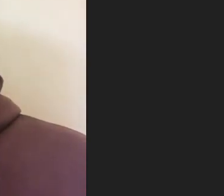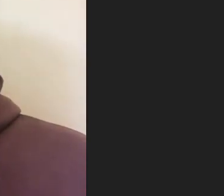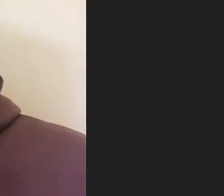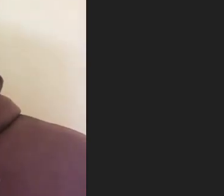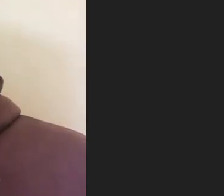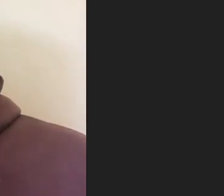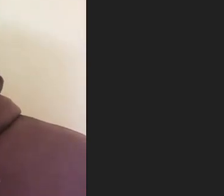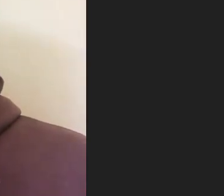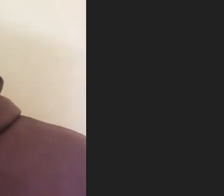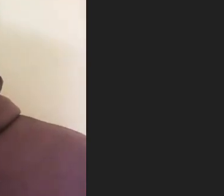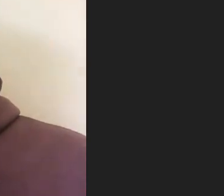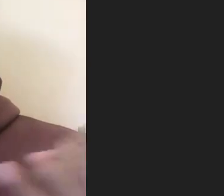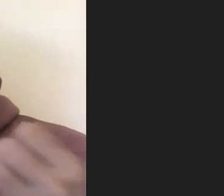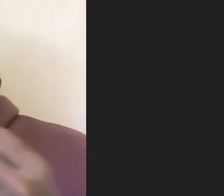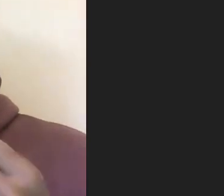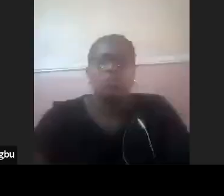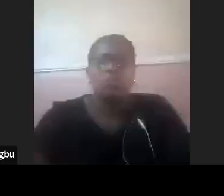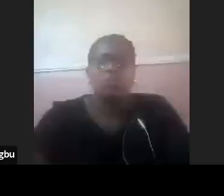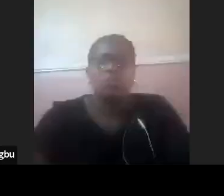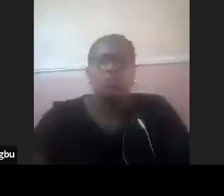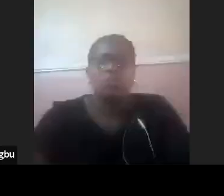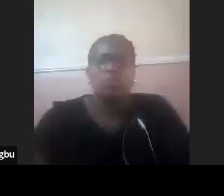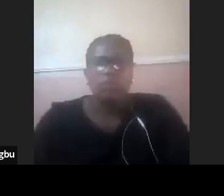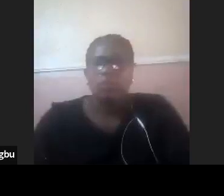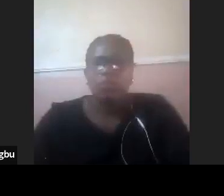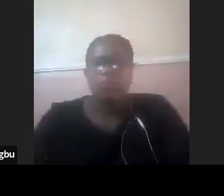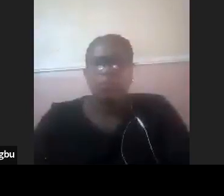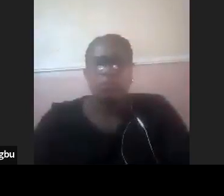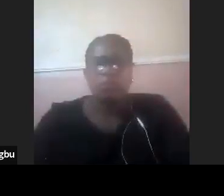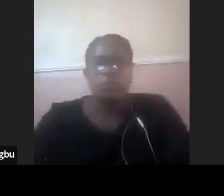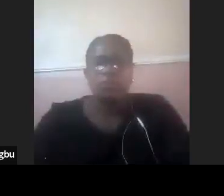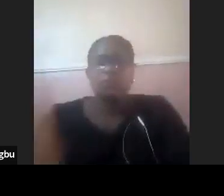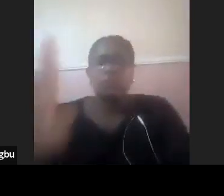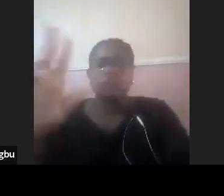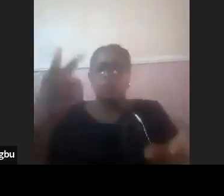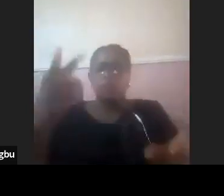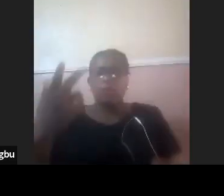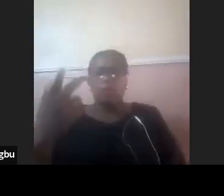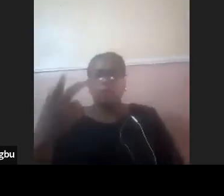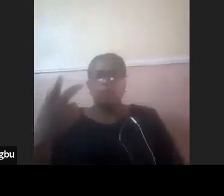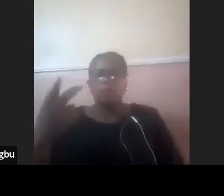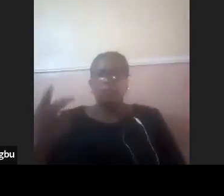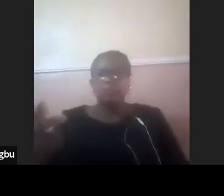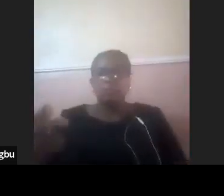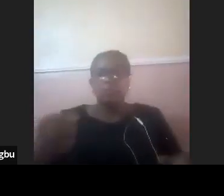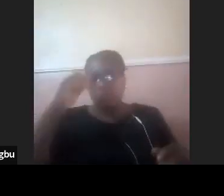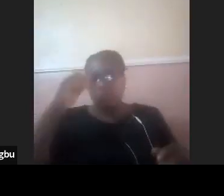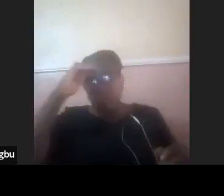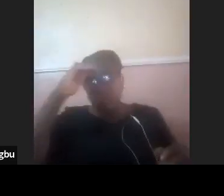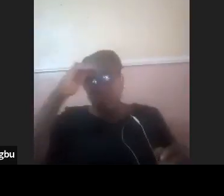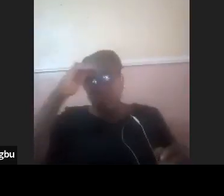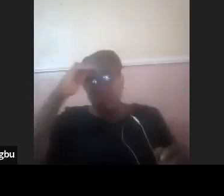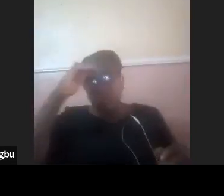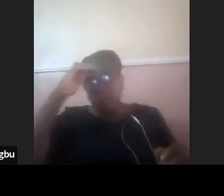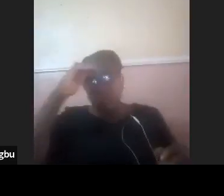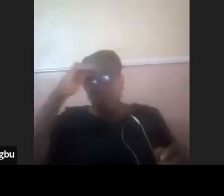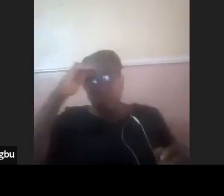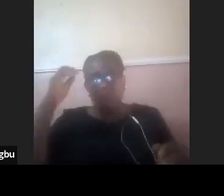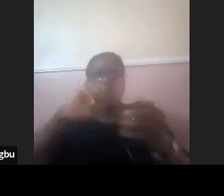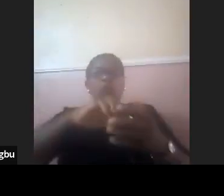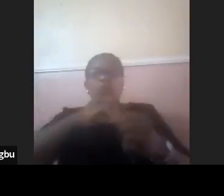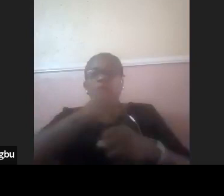line with the Sustainable Goals 3, in quotes, ensure healthy lives and promote well-being for